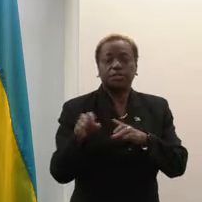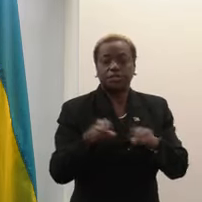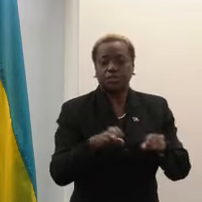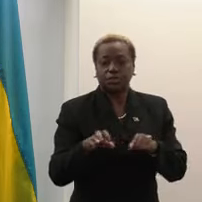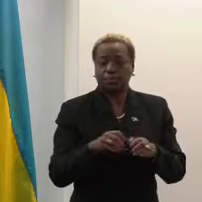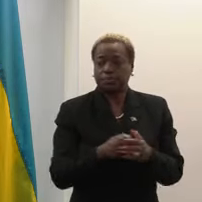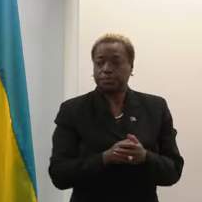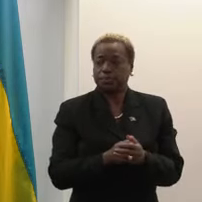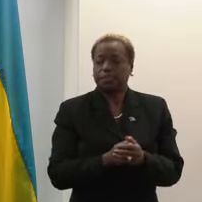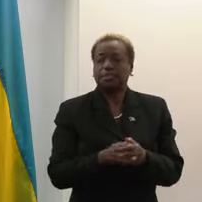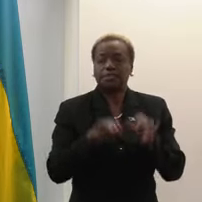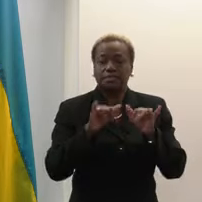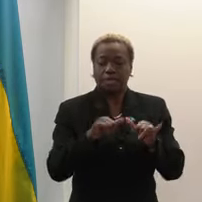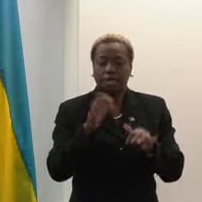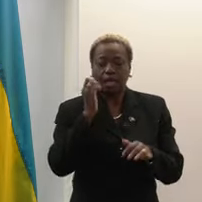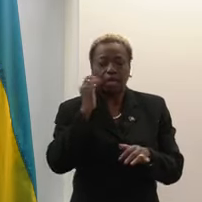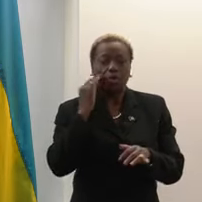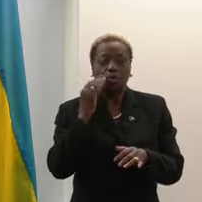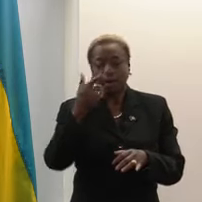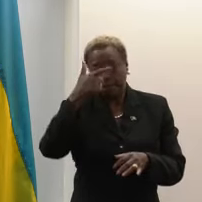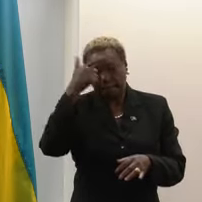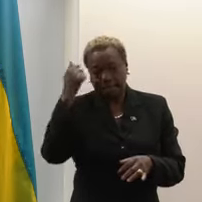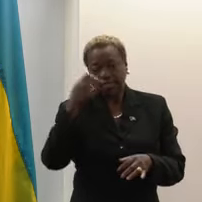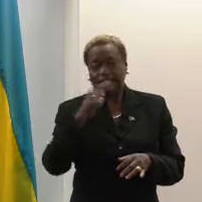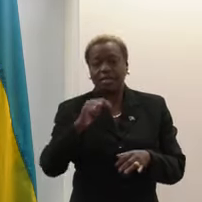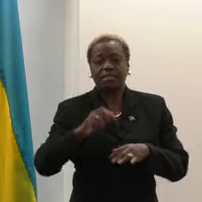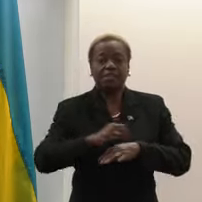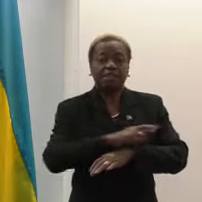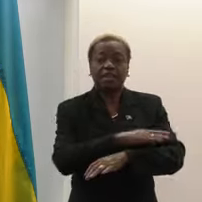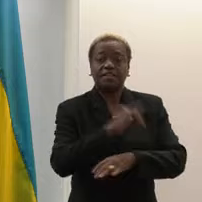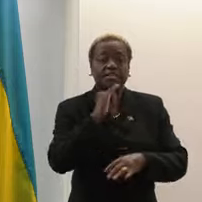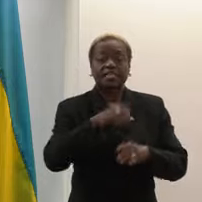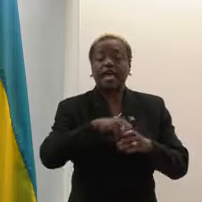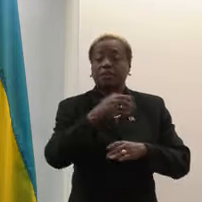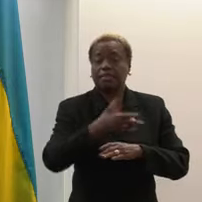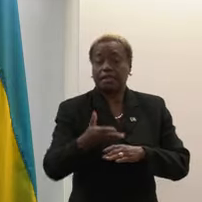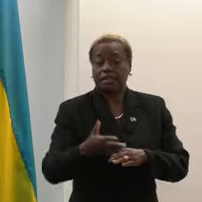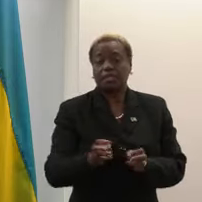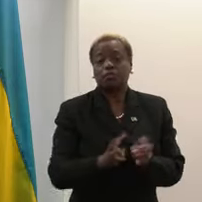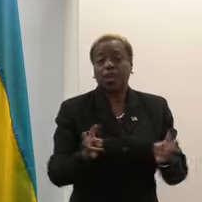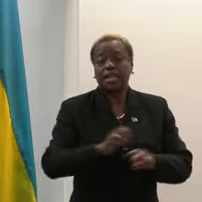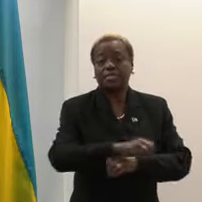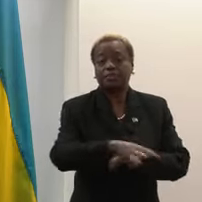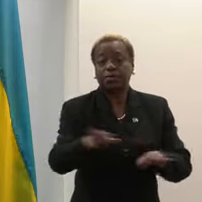infected, because the virus is out there and it's widespread in our community.